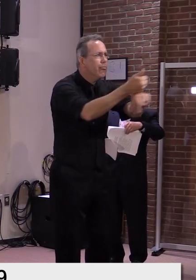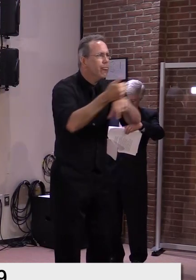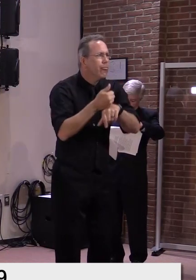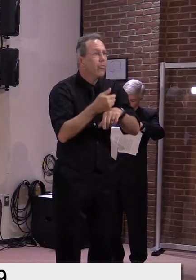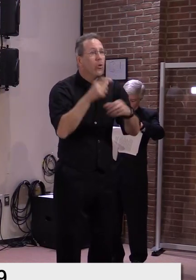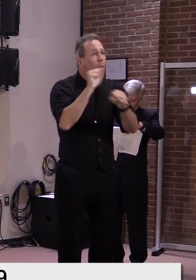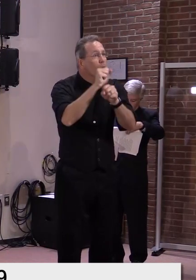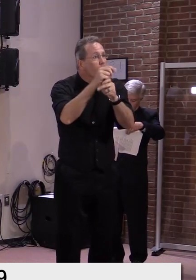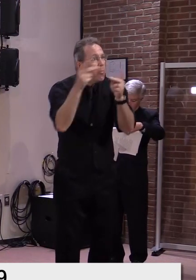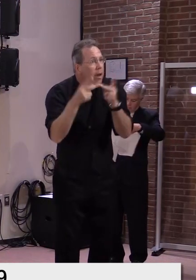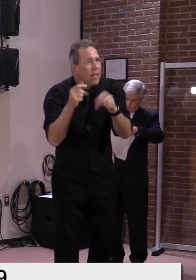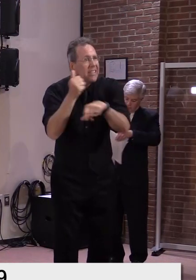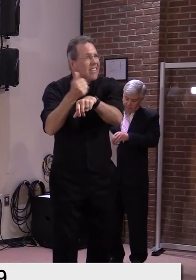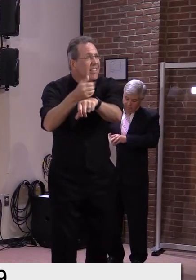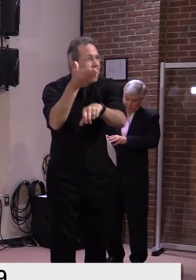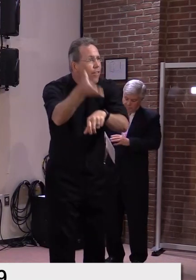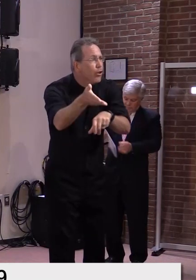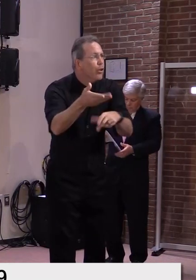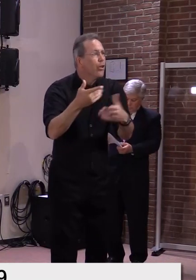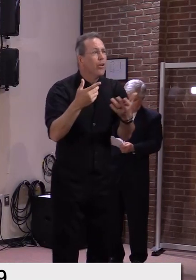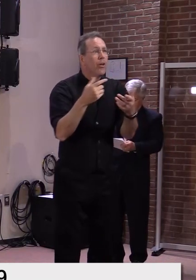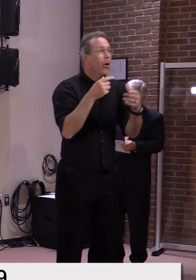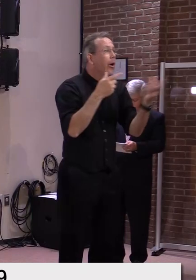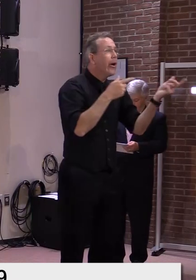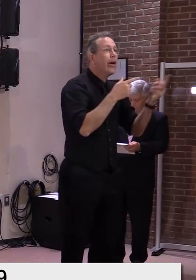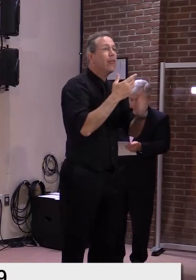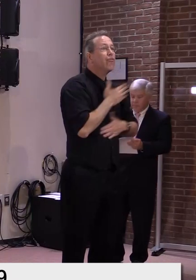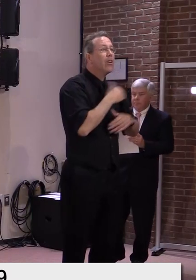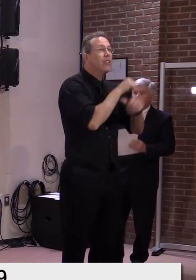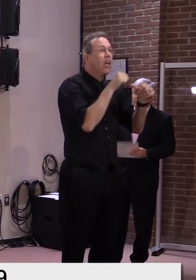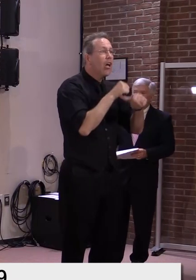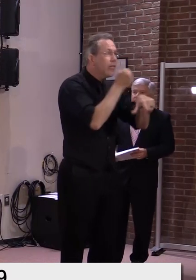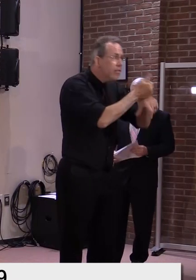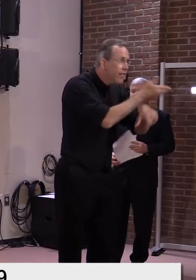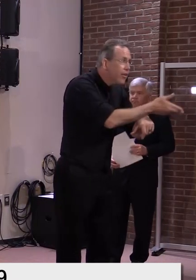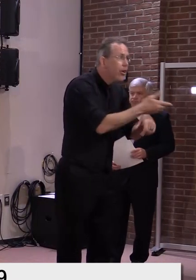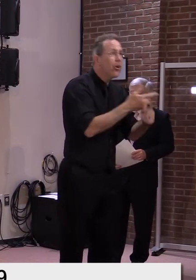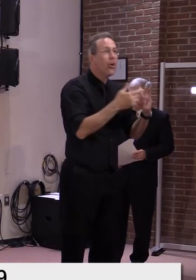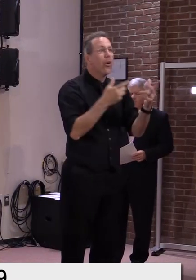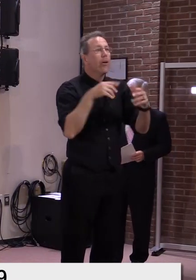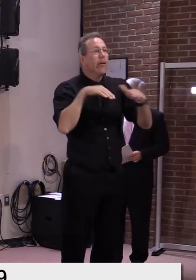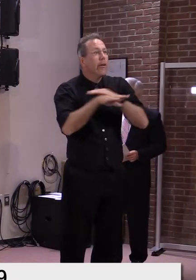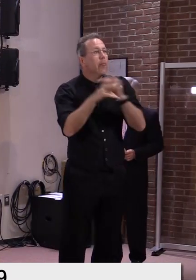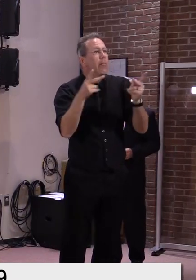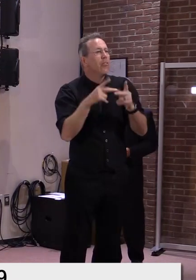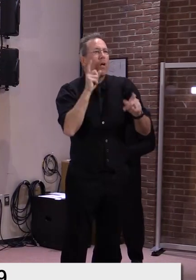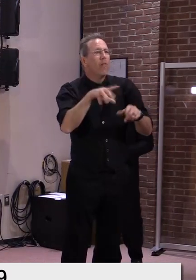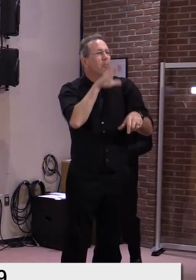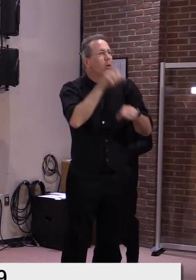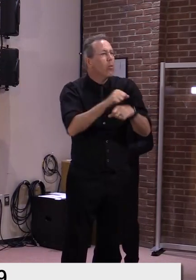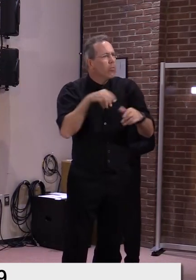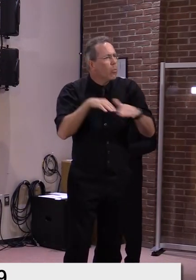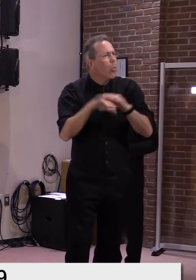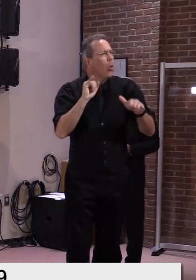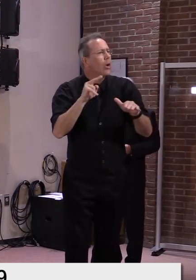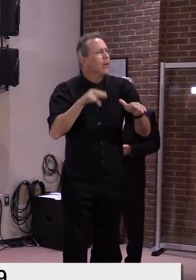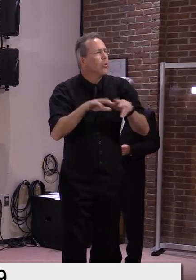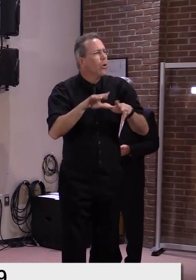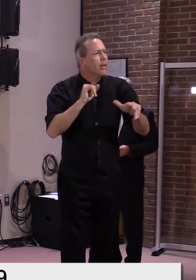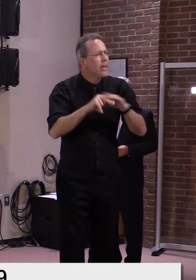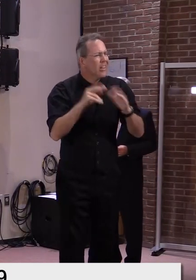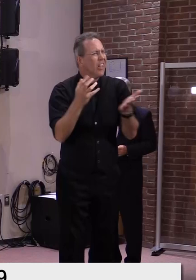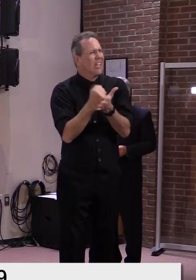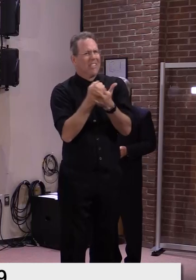and opening up more walk-in opportunities throughout the state. So we have a ways to go,